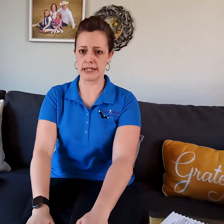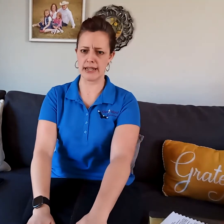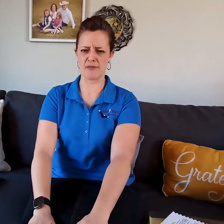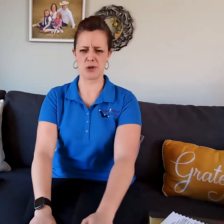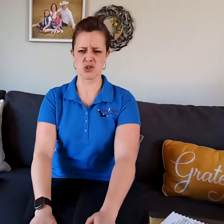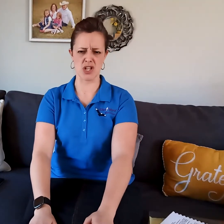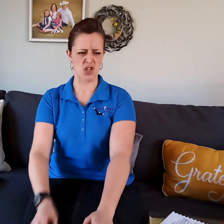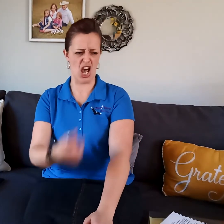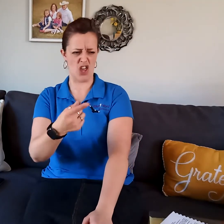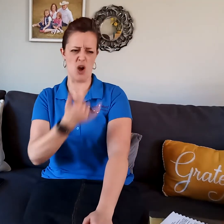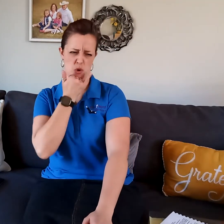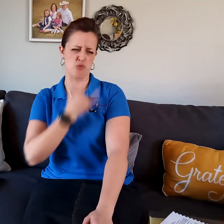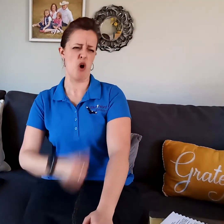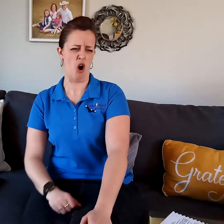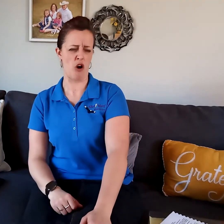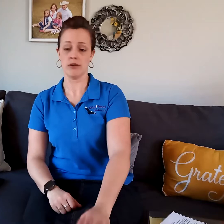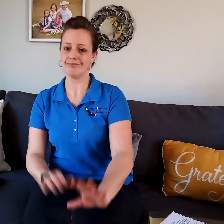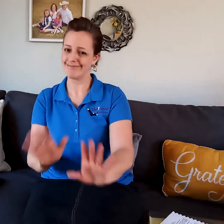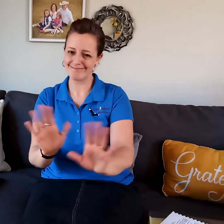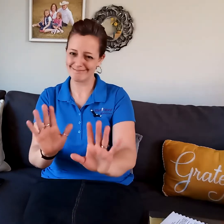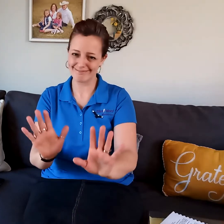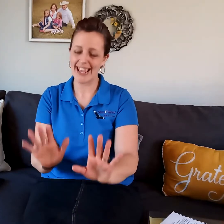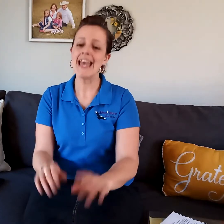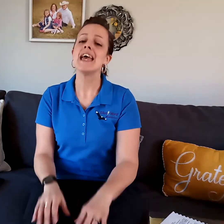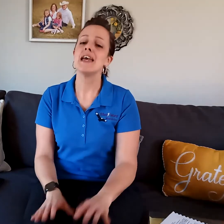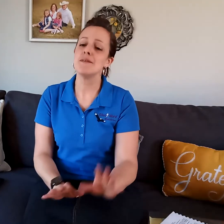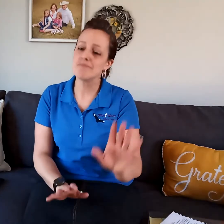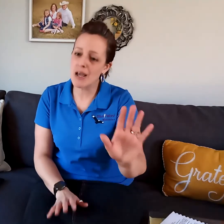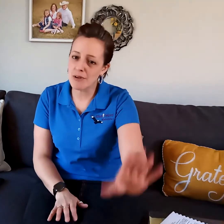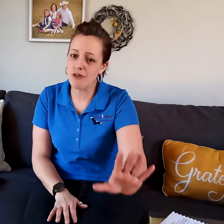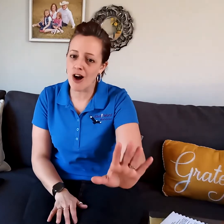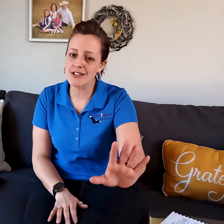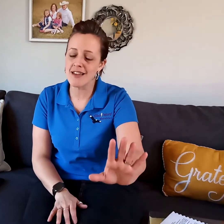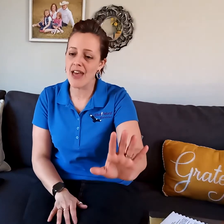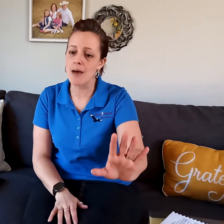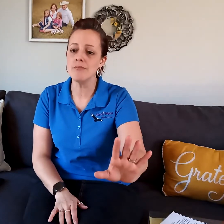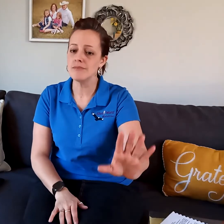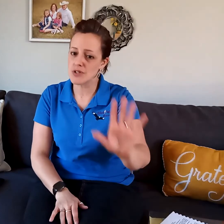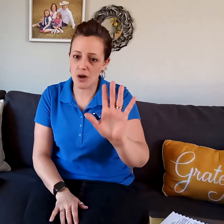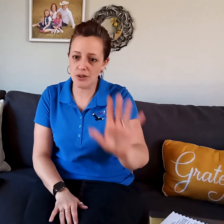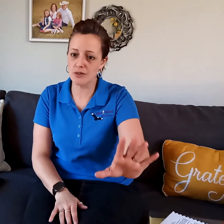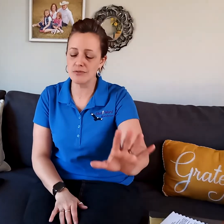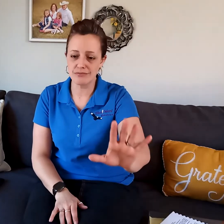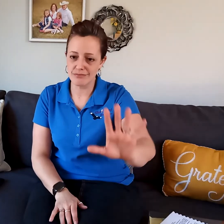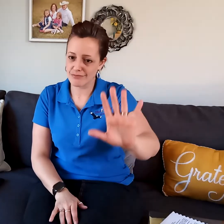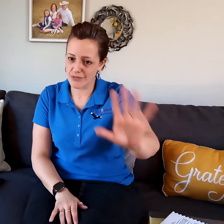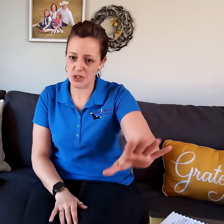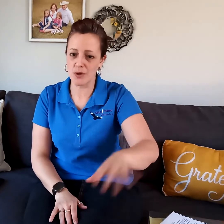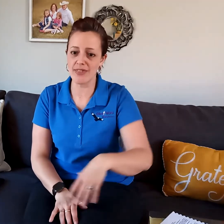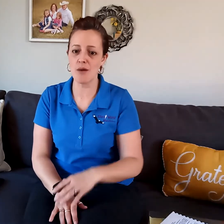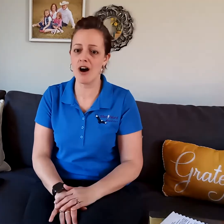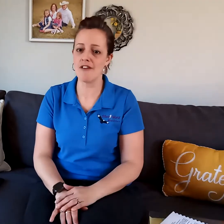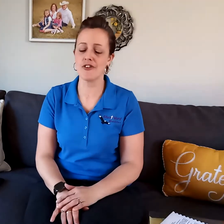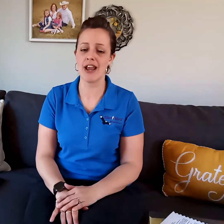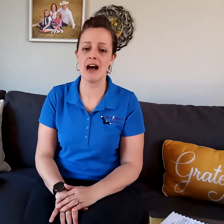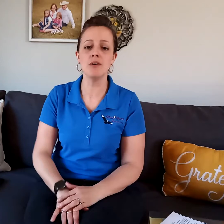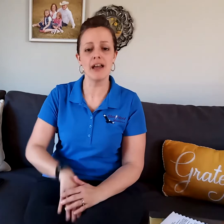deaf person says, hey, that was wrong. Might be wrong to them, so you do what they want for now, and